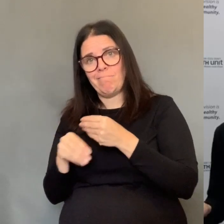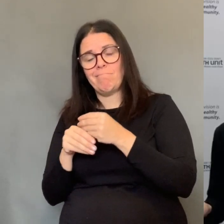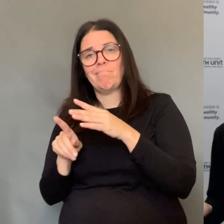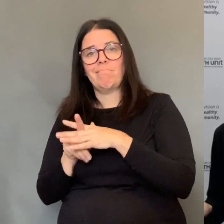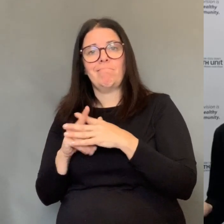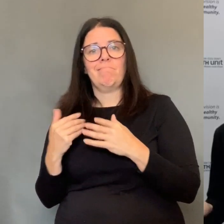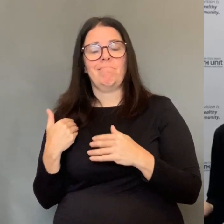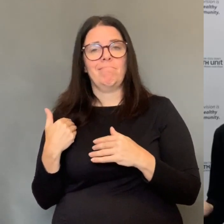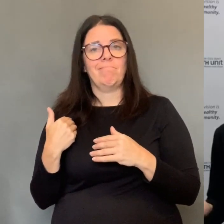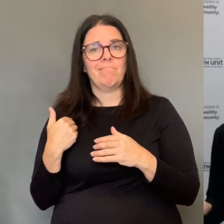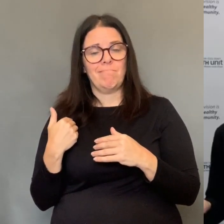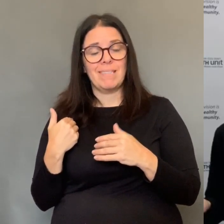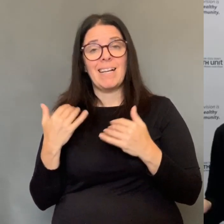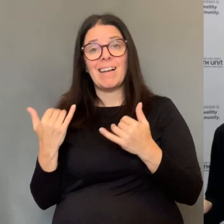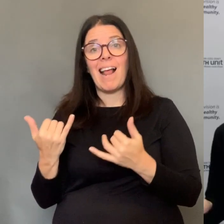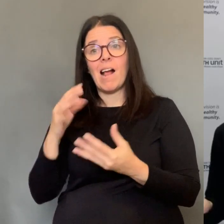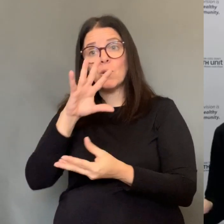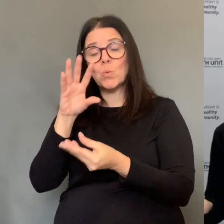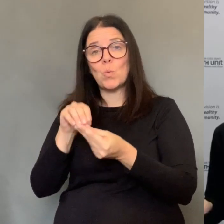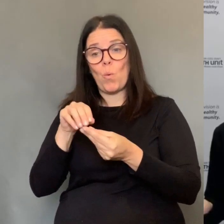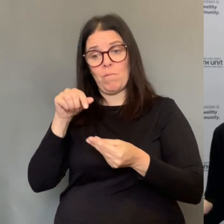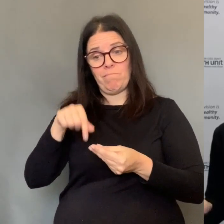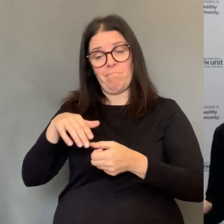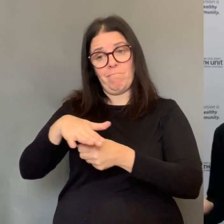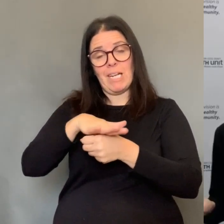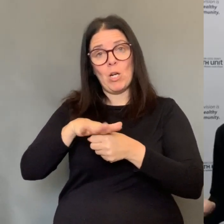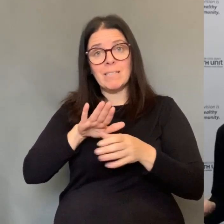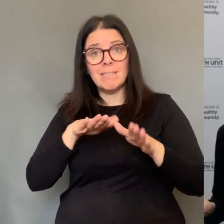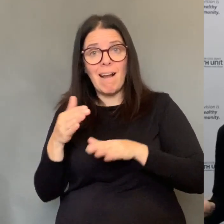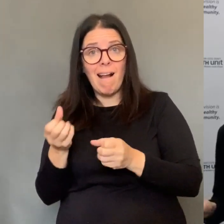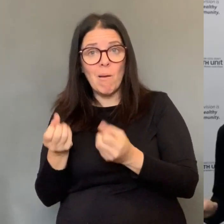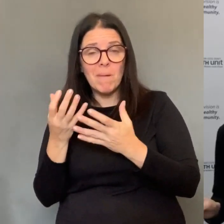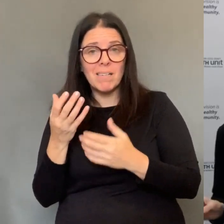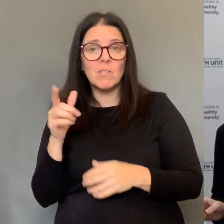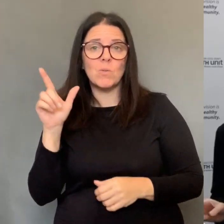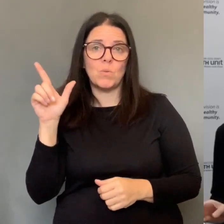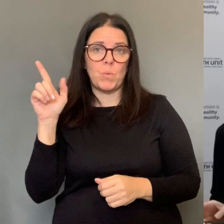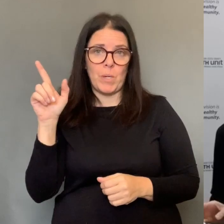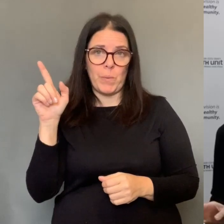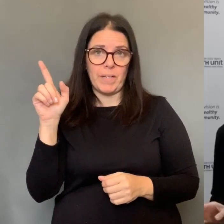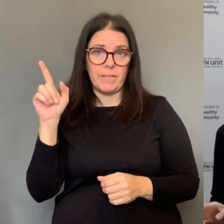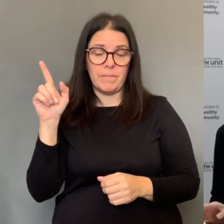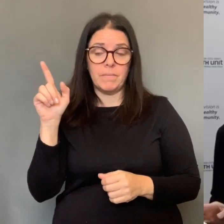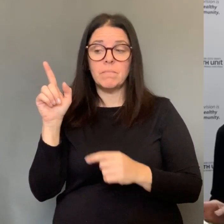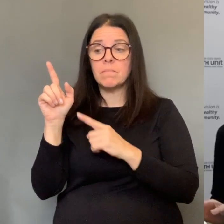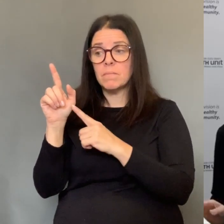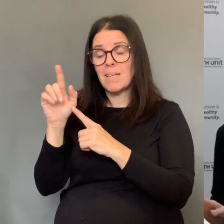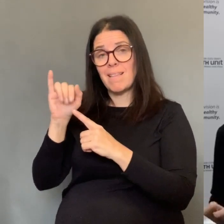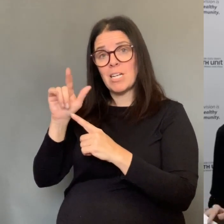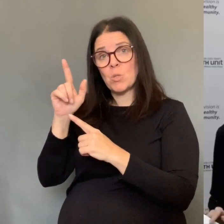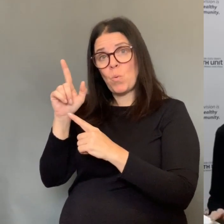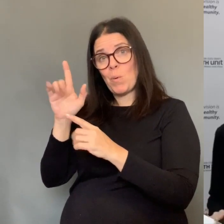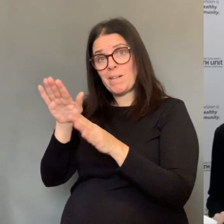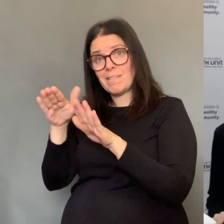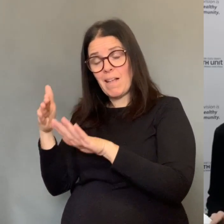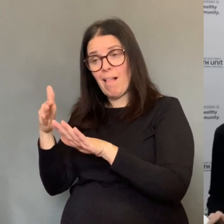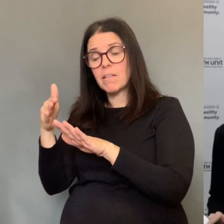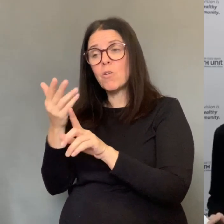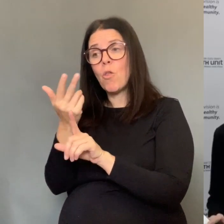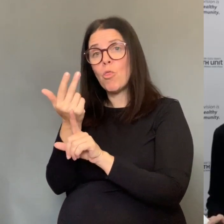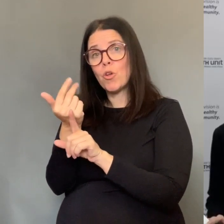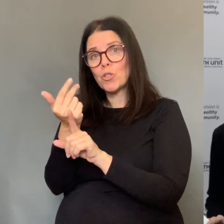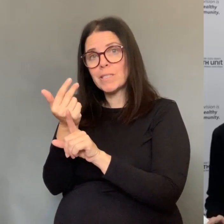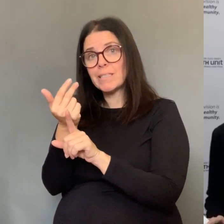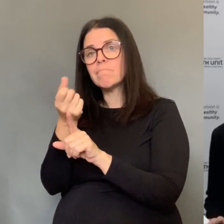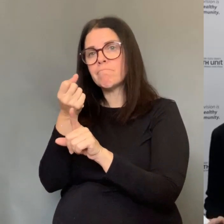health unit continues to follow up directly with everyone who has tested positive and negative for COVID-19. As